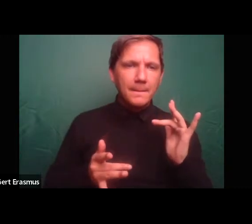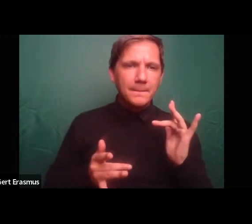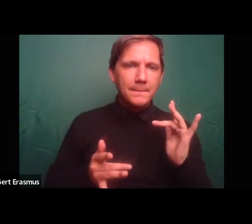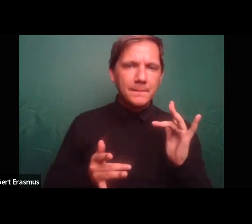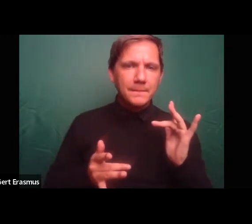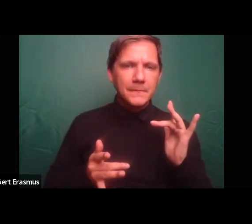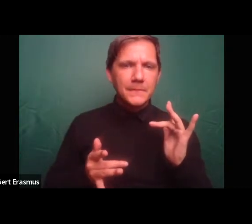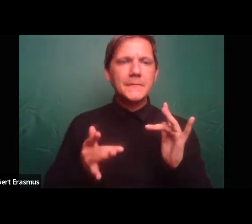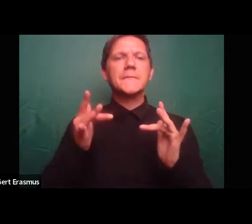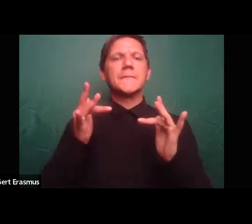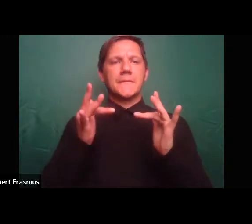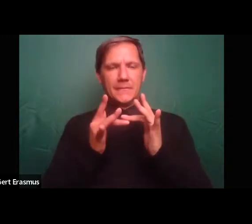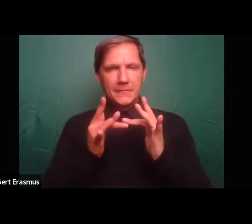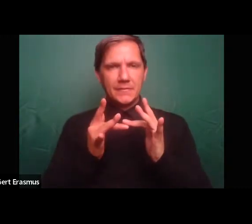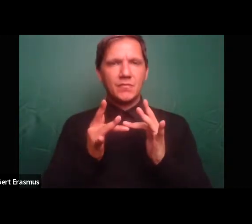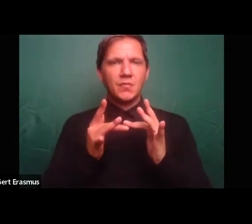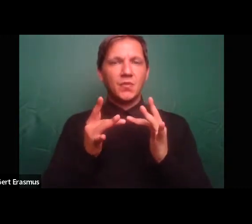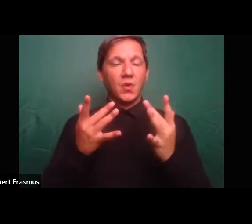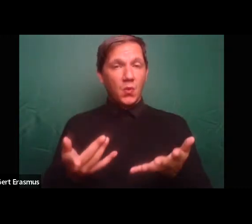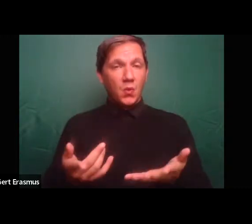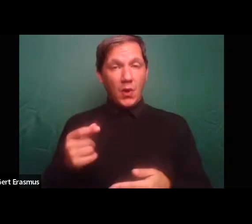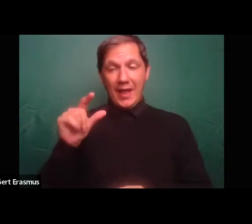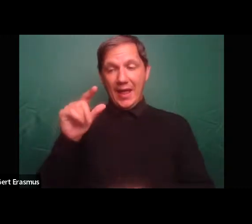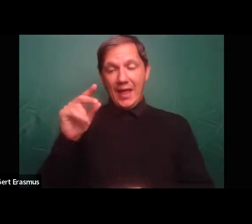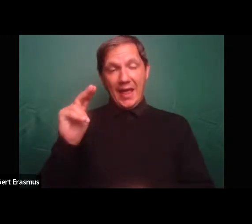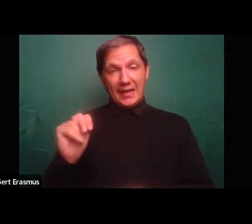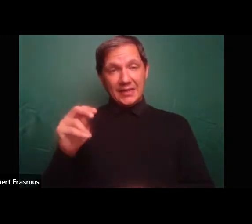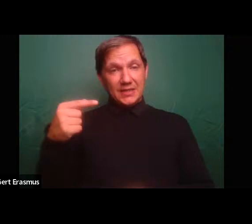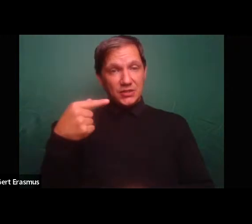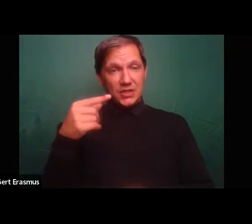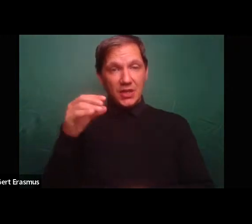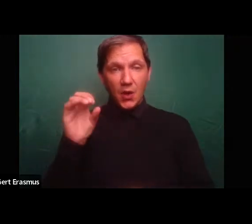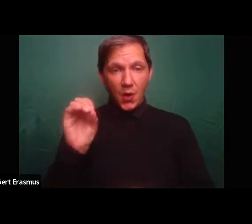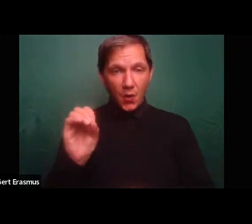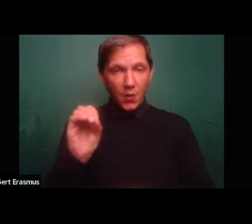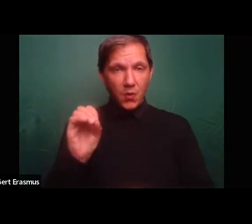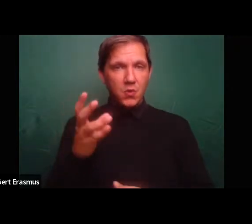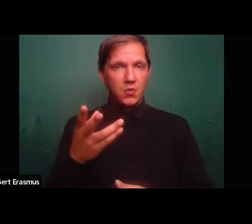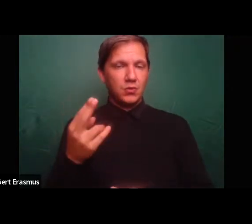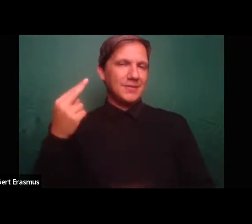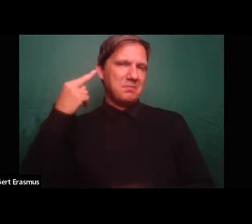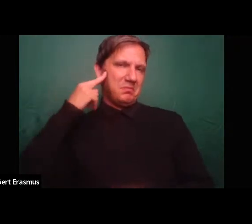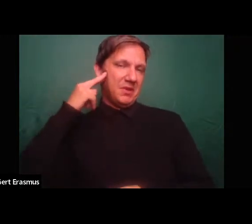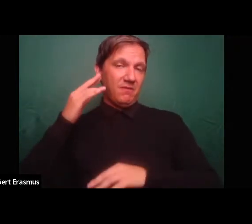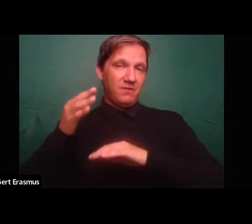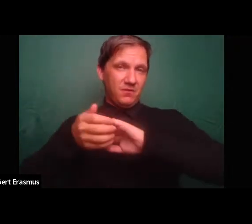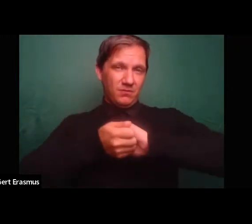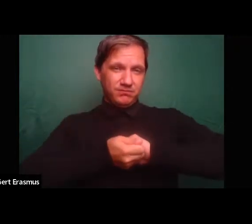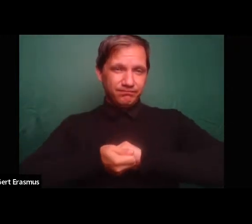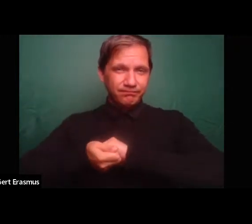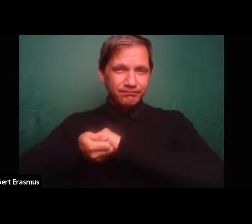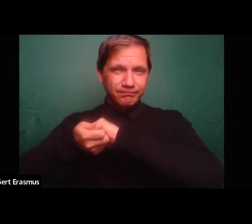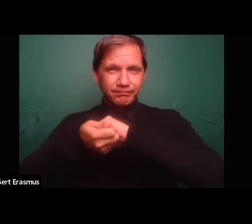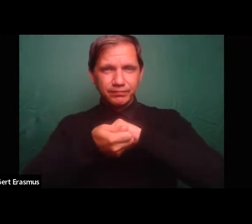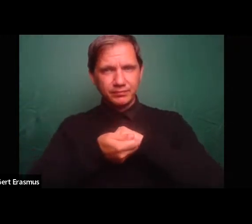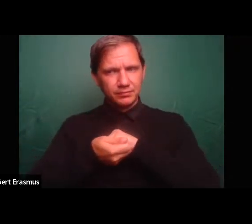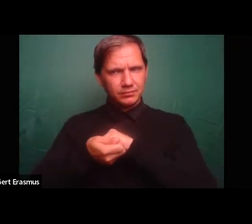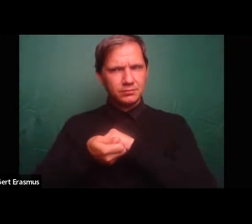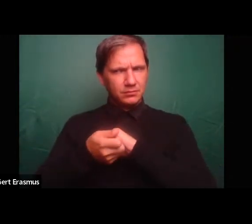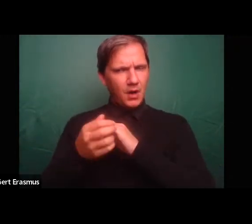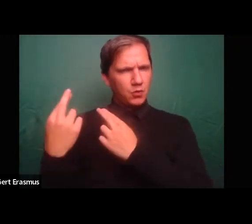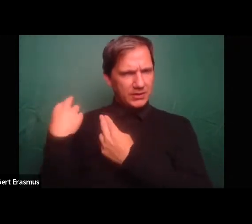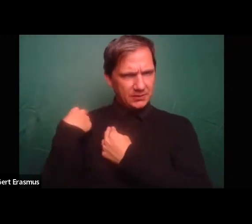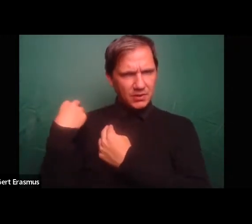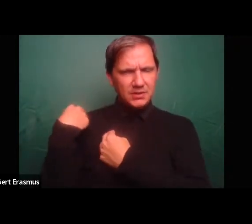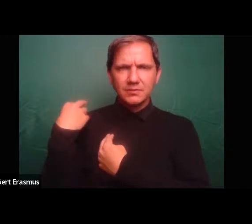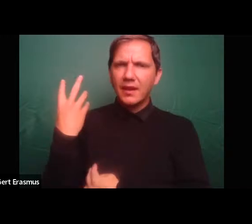we are not holding our NGOs, perhaps deaf organizations, responsible enough